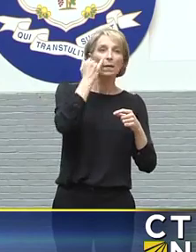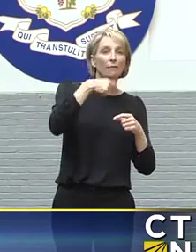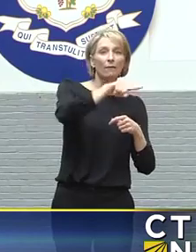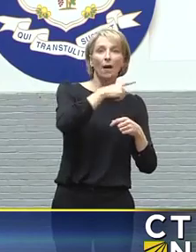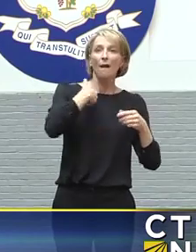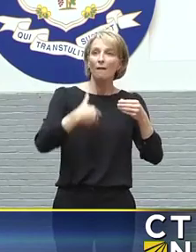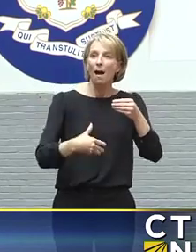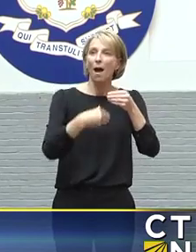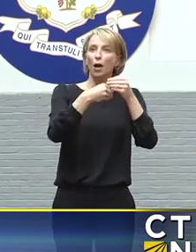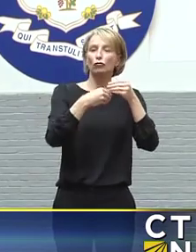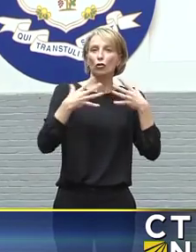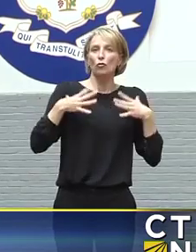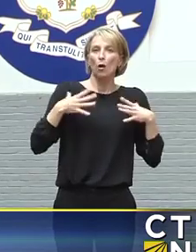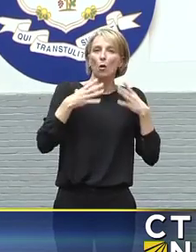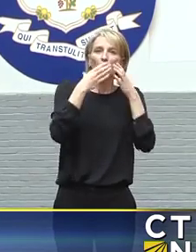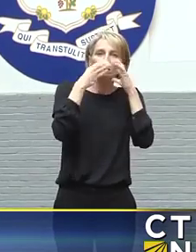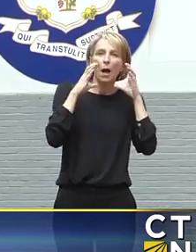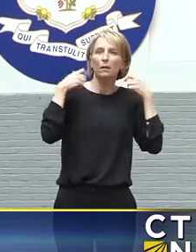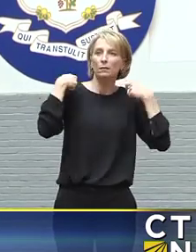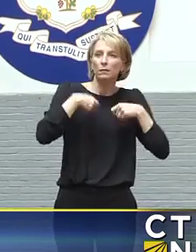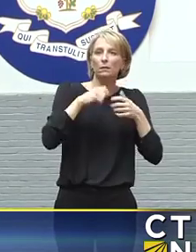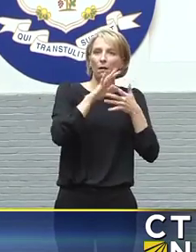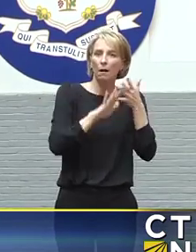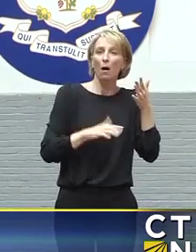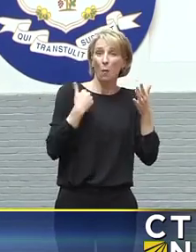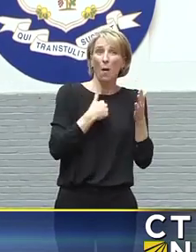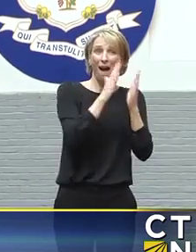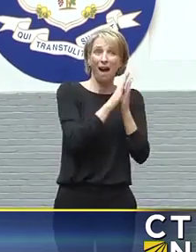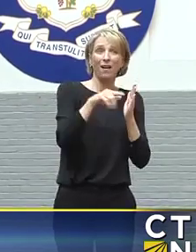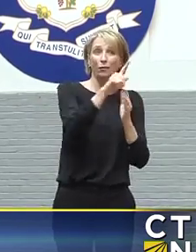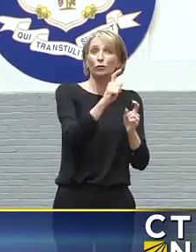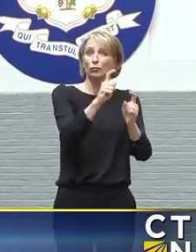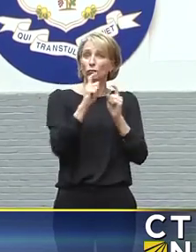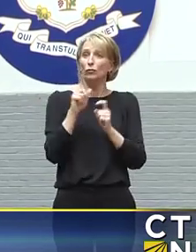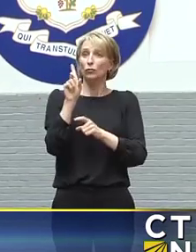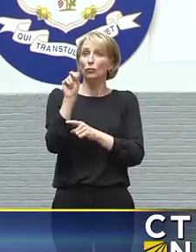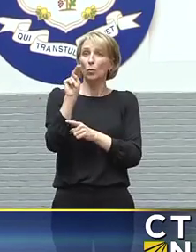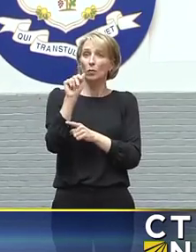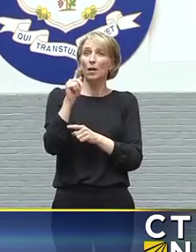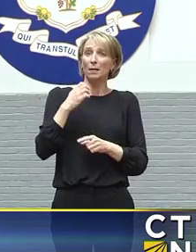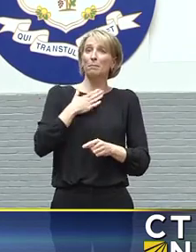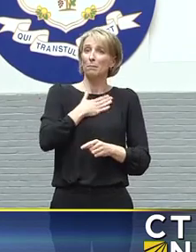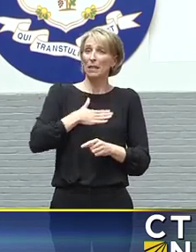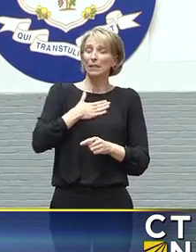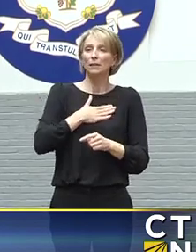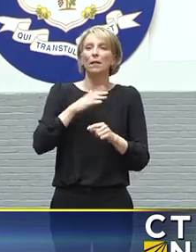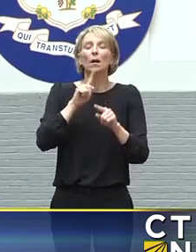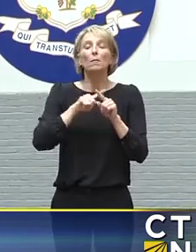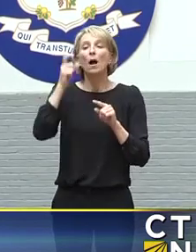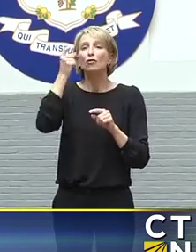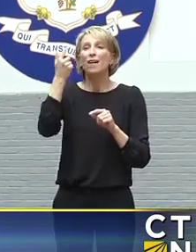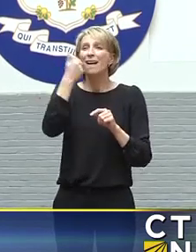them. I think right now our policy is those major outdoor construction projects,